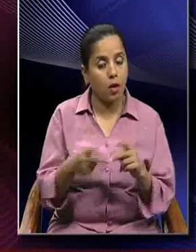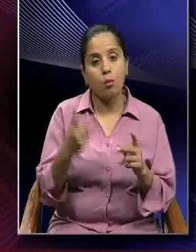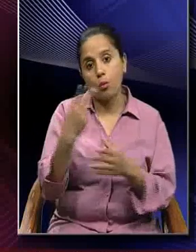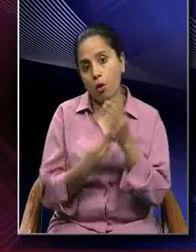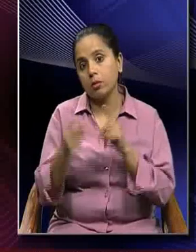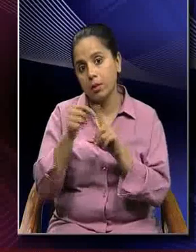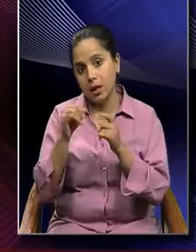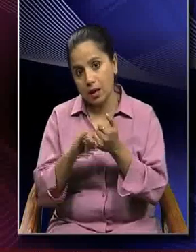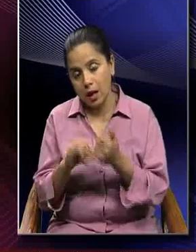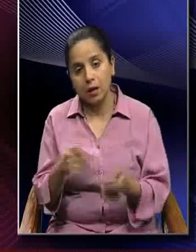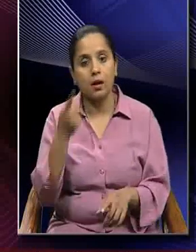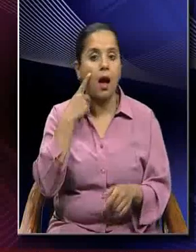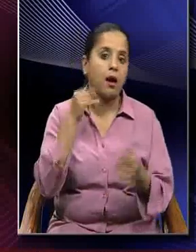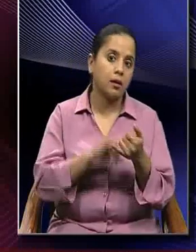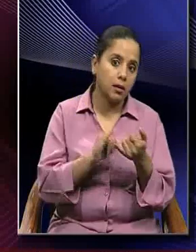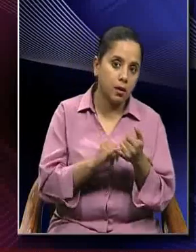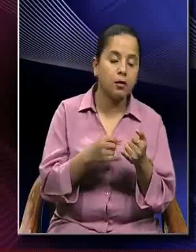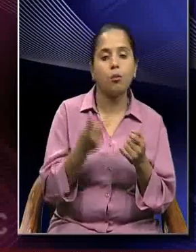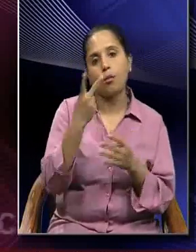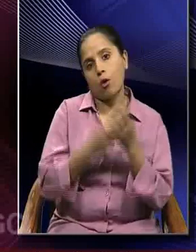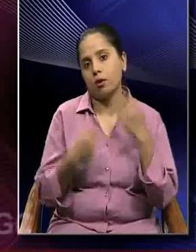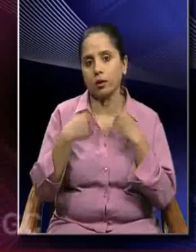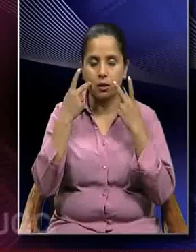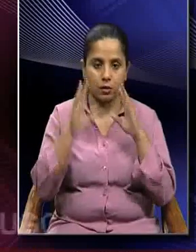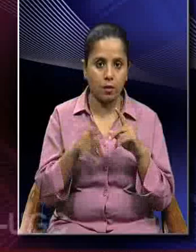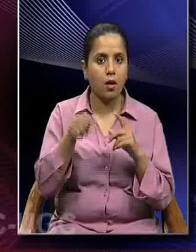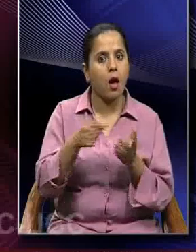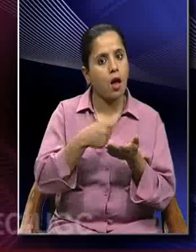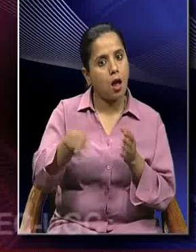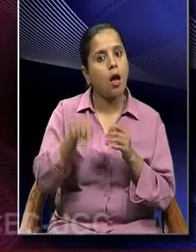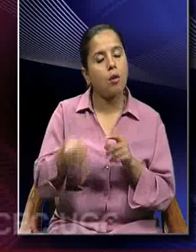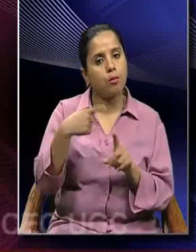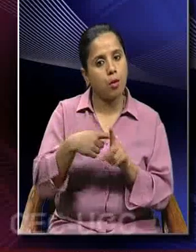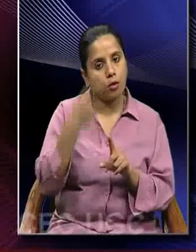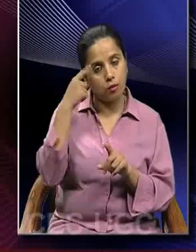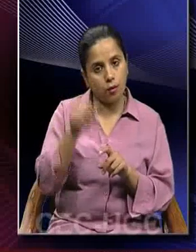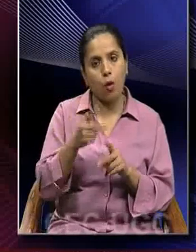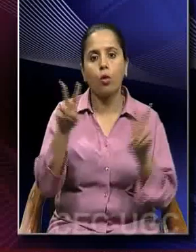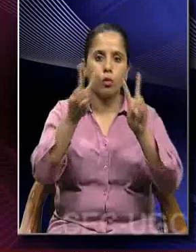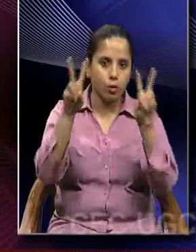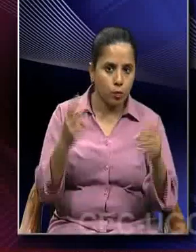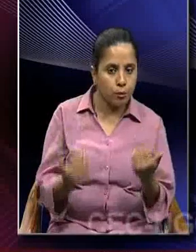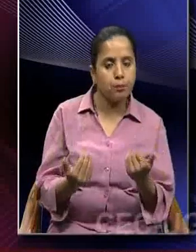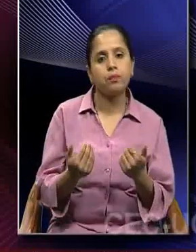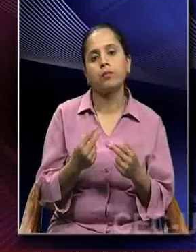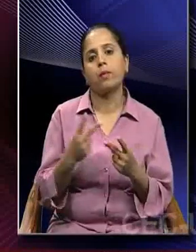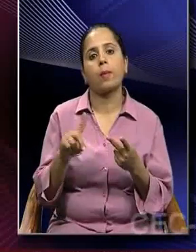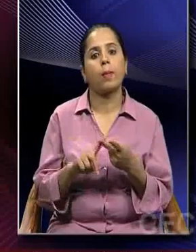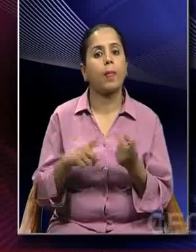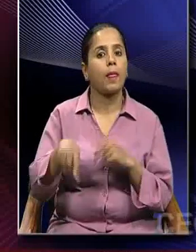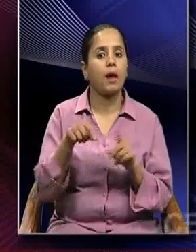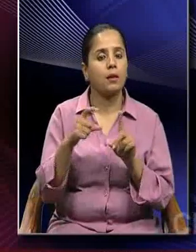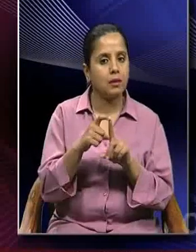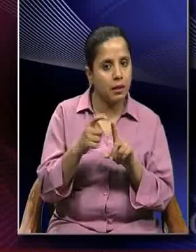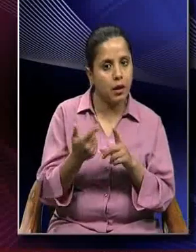and ISS that we have already seen. It has attacked positivism for its objectivity and